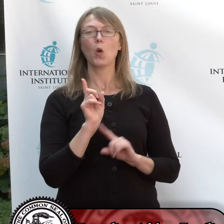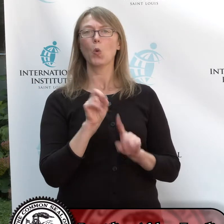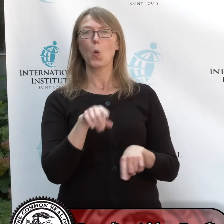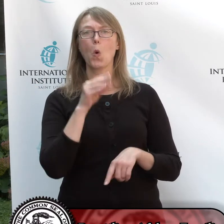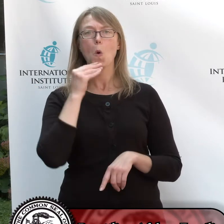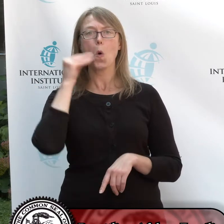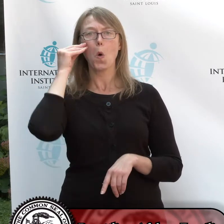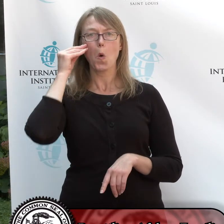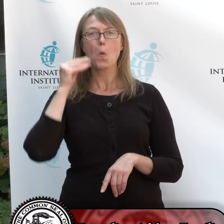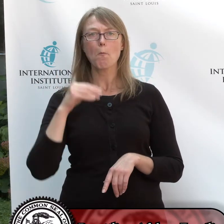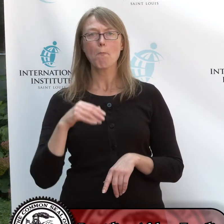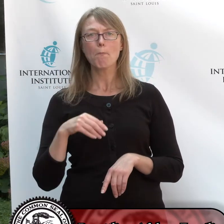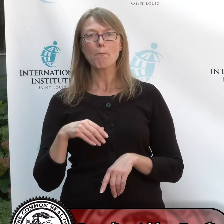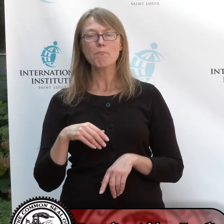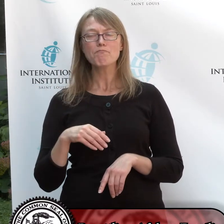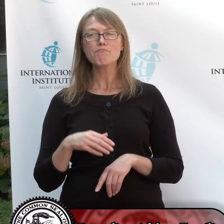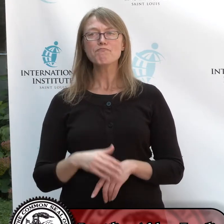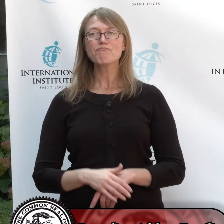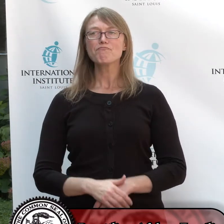was, when I